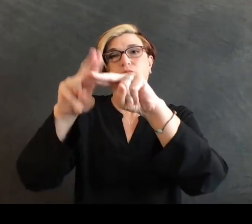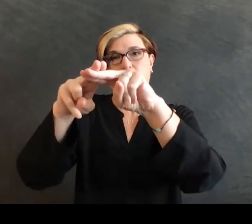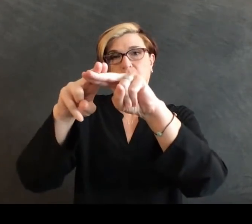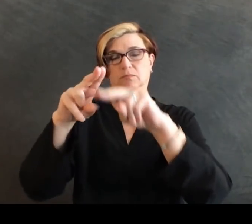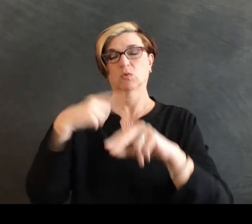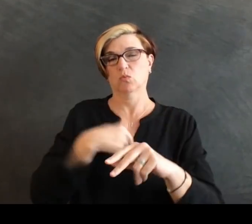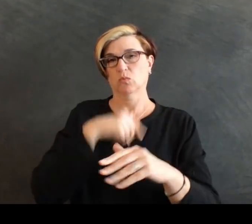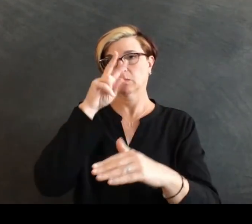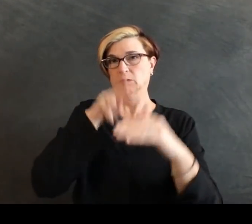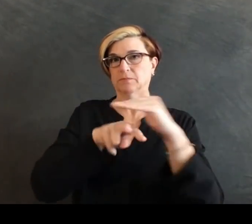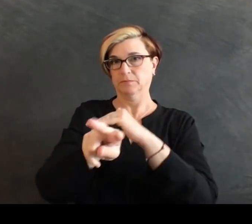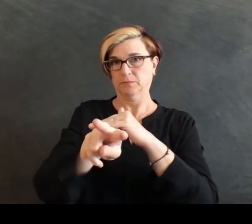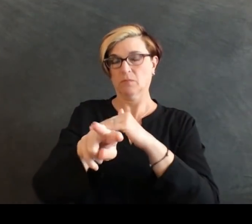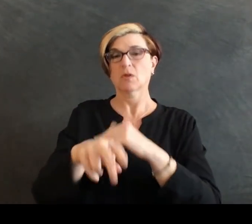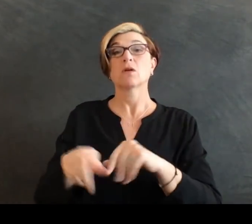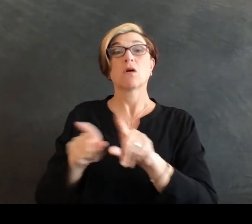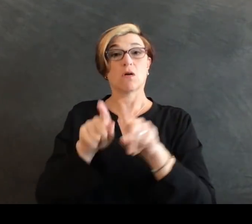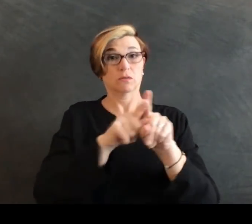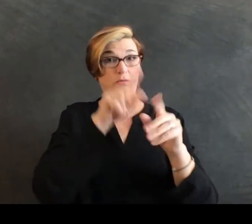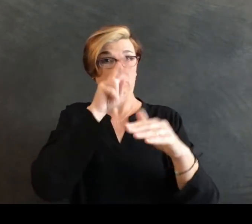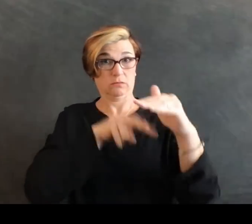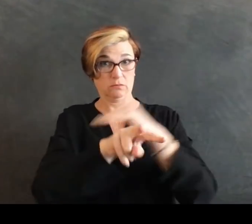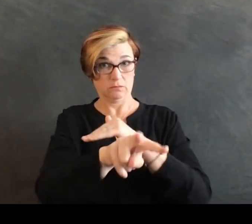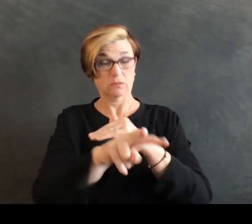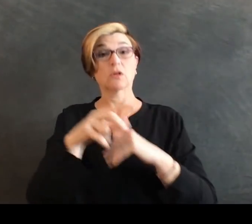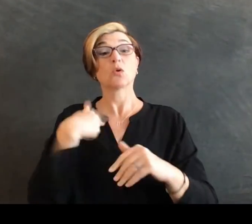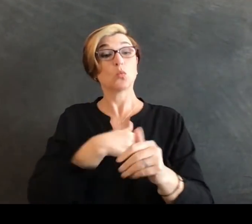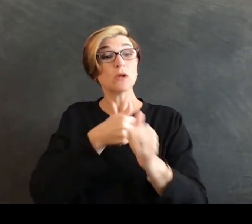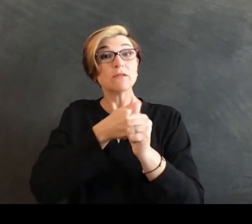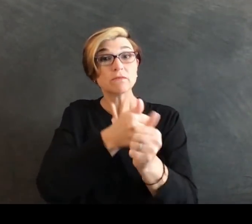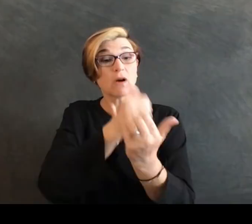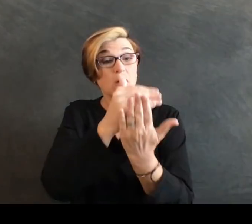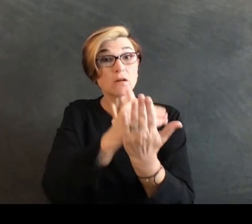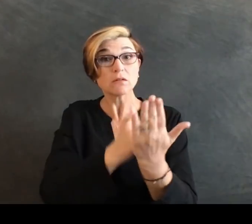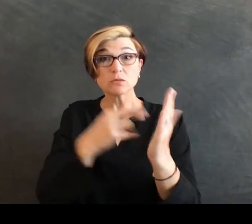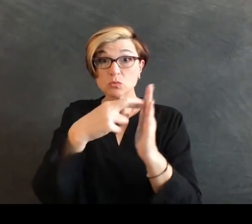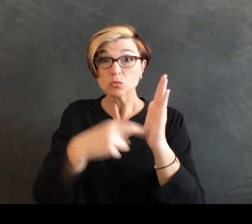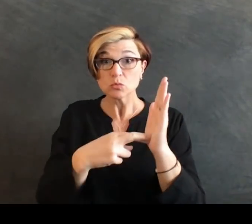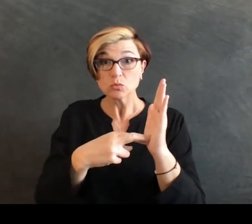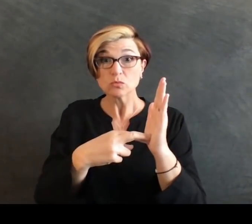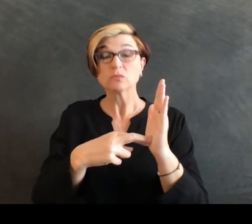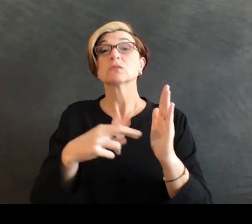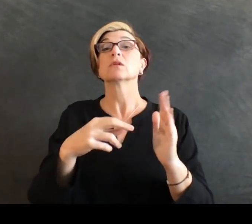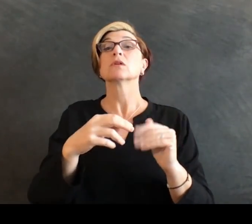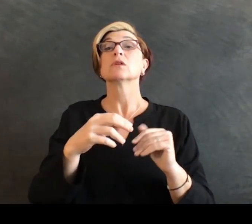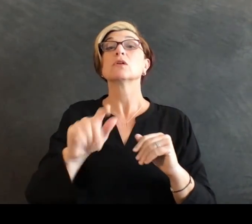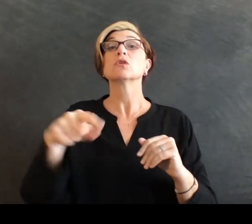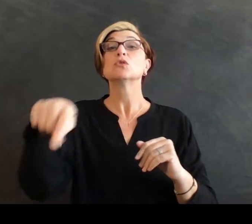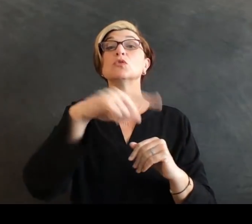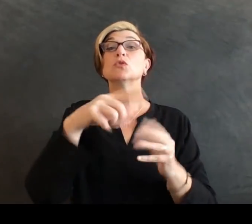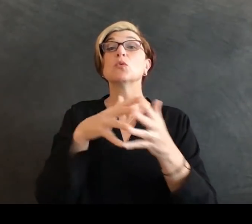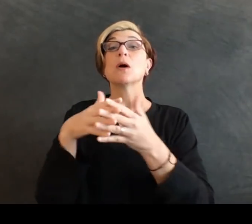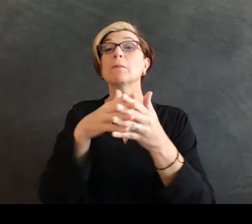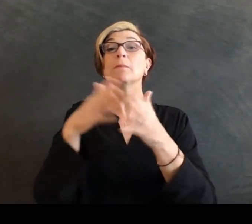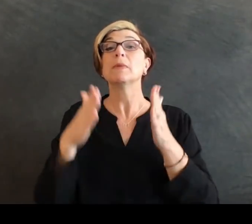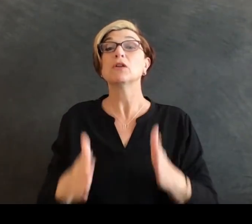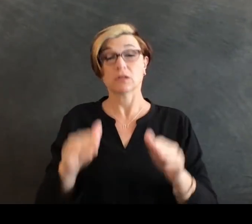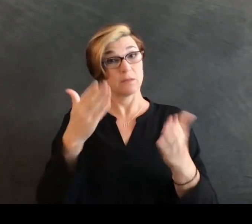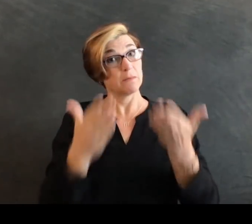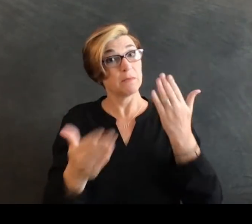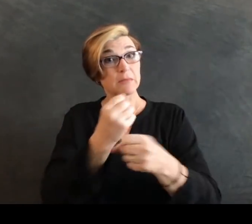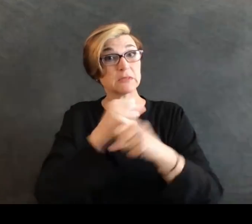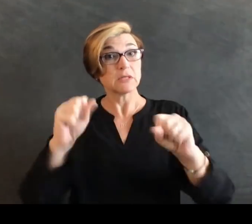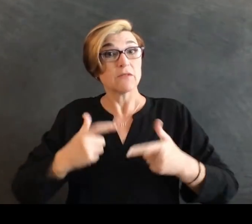vigorously following these guidelines, we could save more than 1 million American lives. Think of that, 1 million American